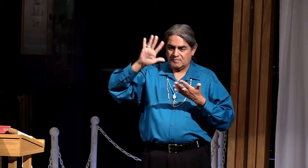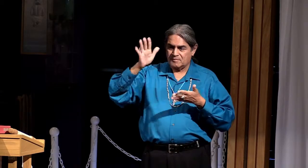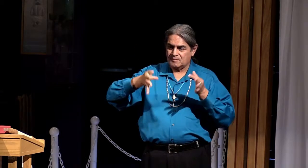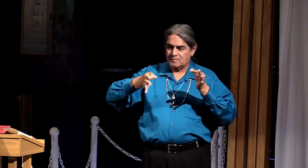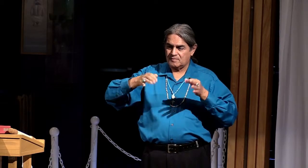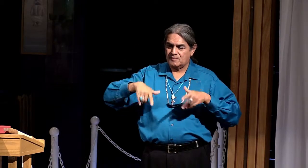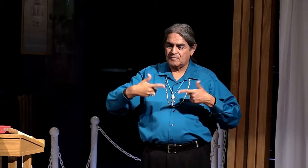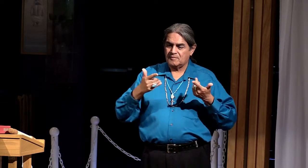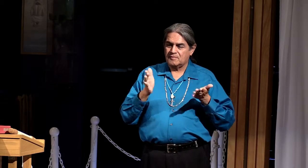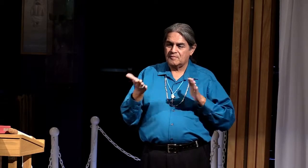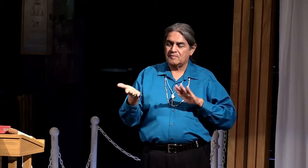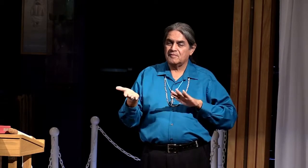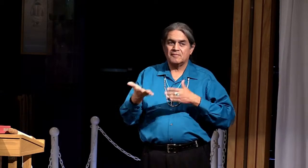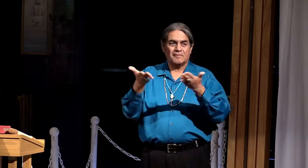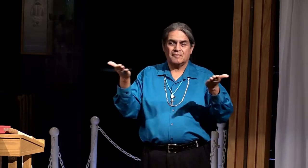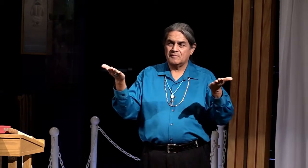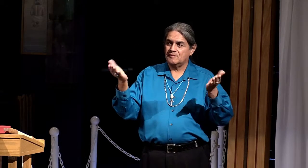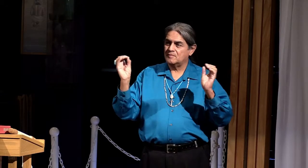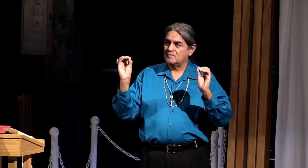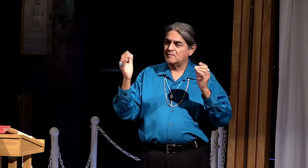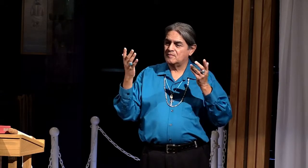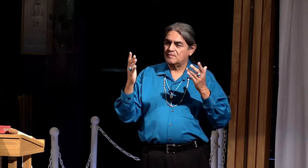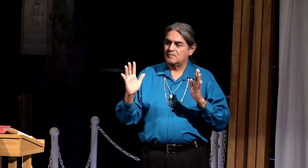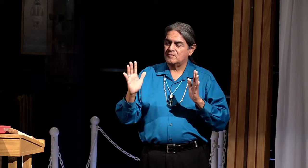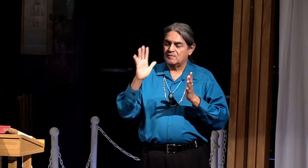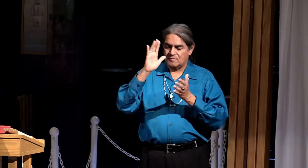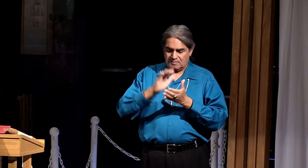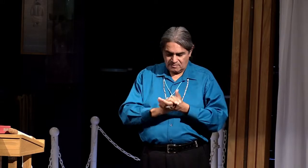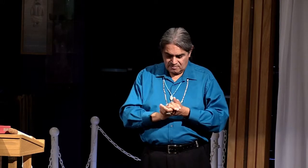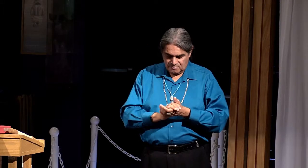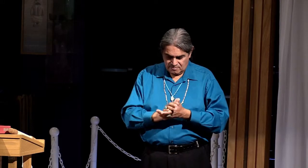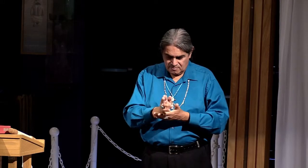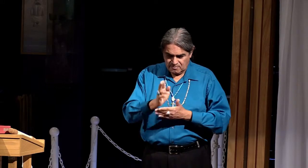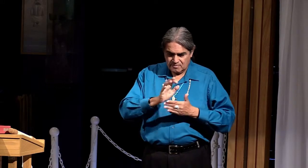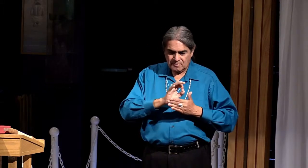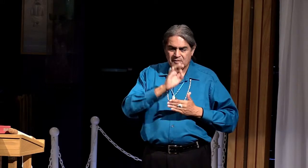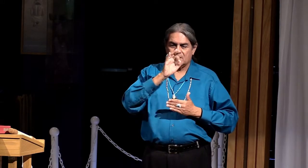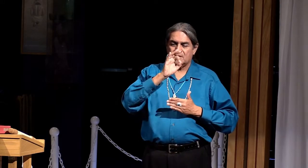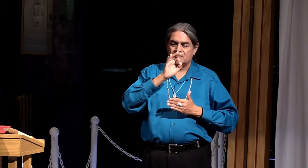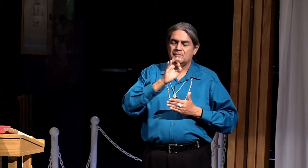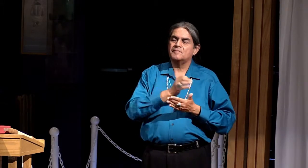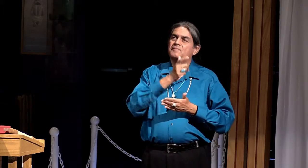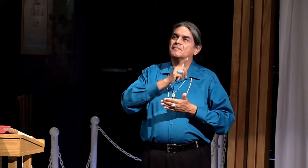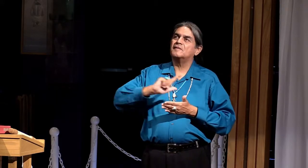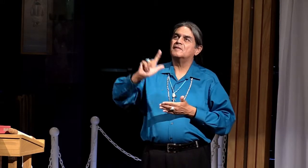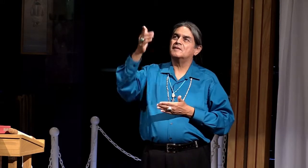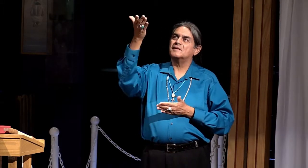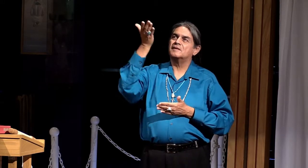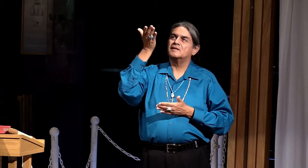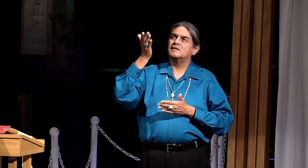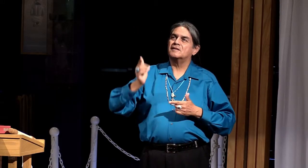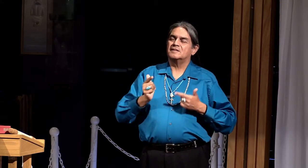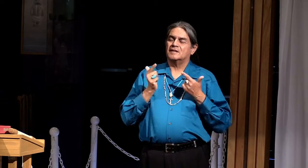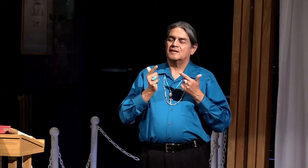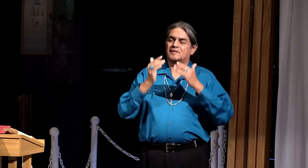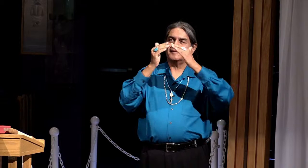dead, and his kingdom will have no end. I believe in the Holy Spirit, the Lord, the giver of life,